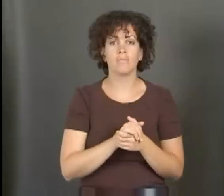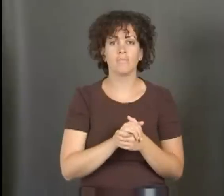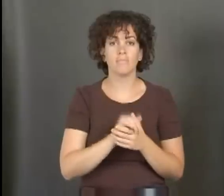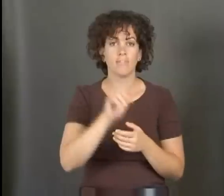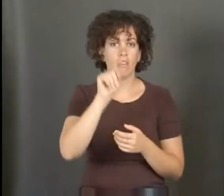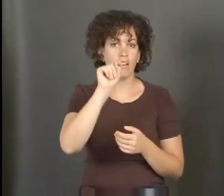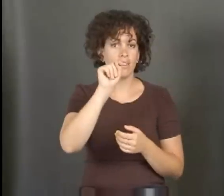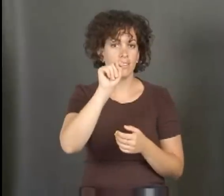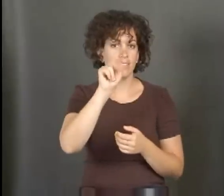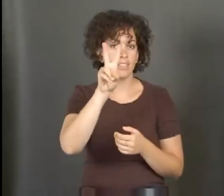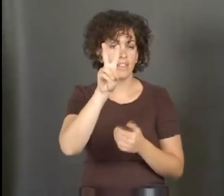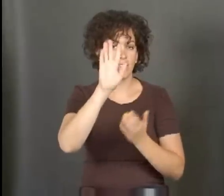Television center.